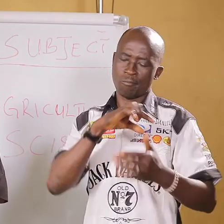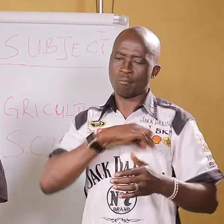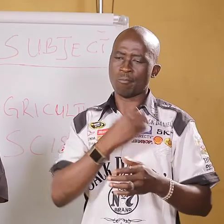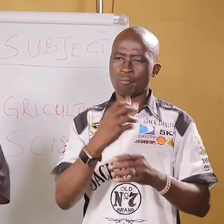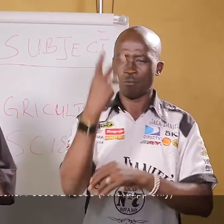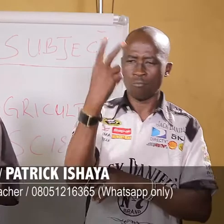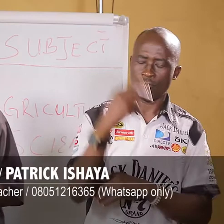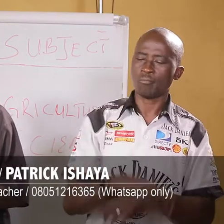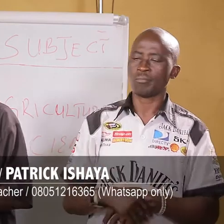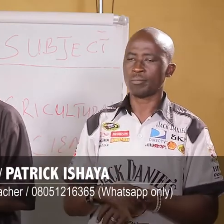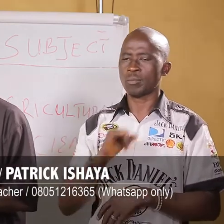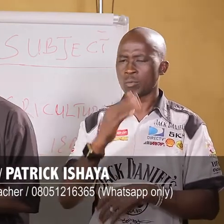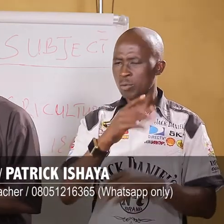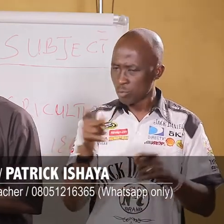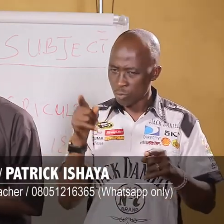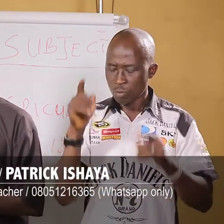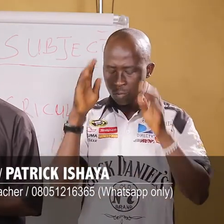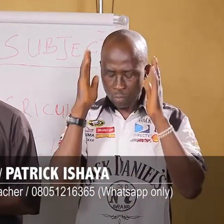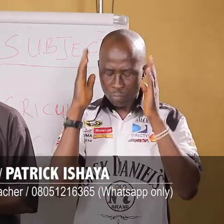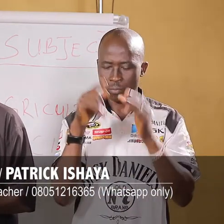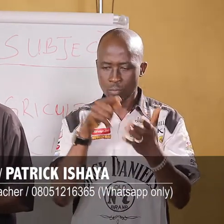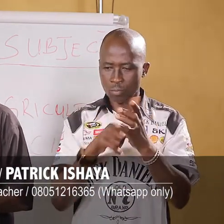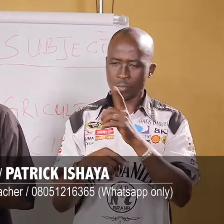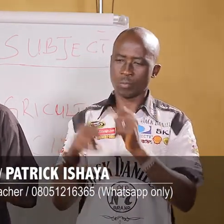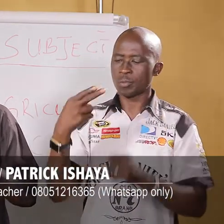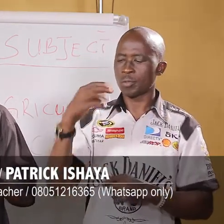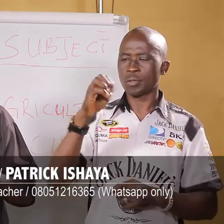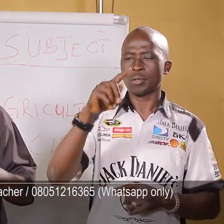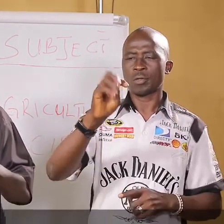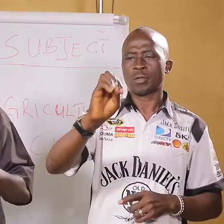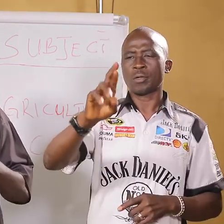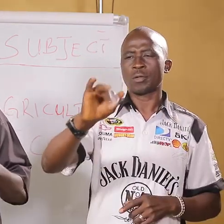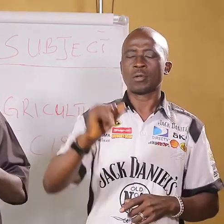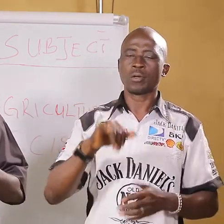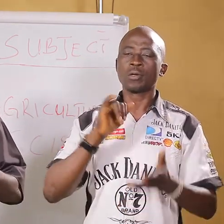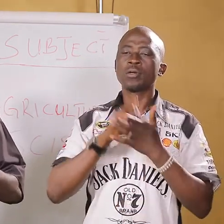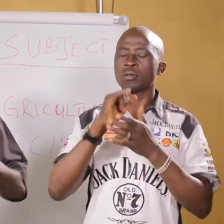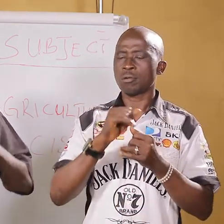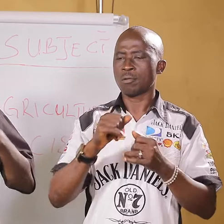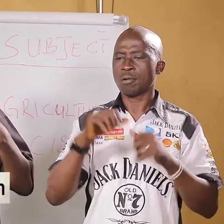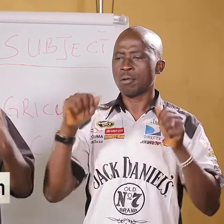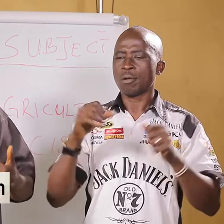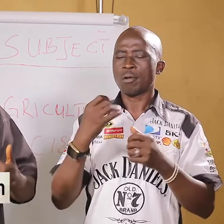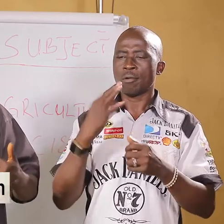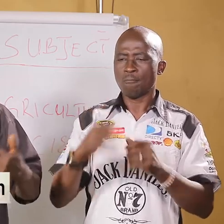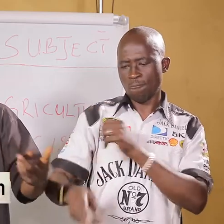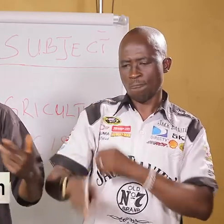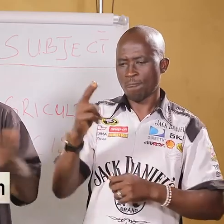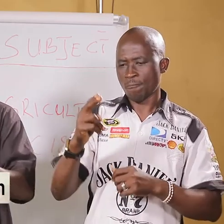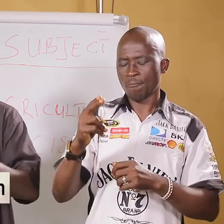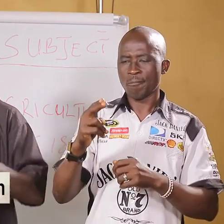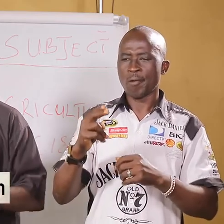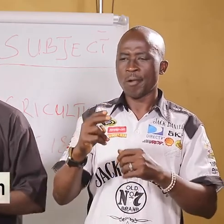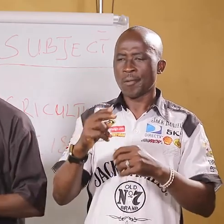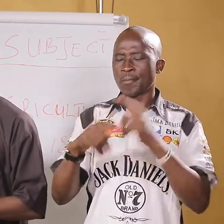breeds. I want us to note this heterosis. That is the ability of a hybrid to perform better than